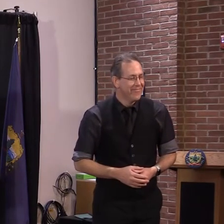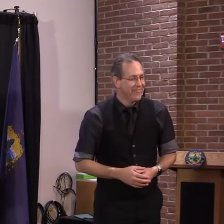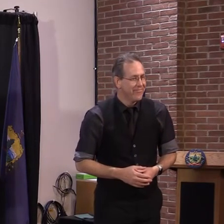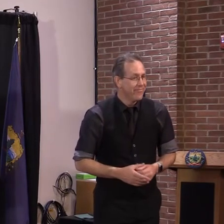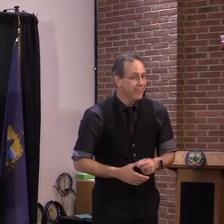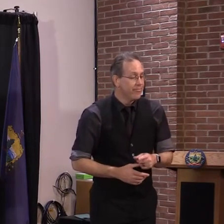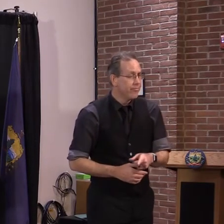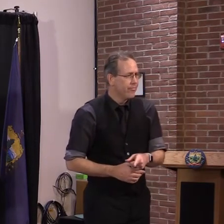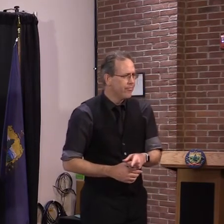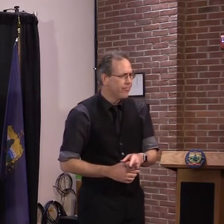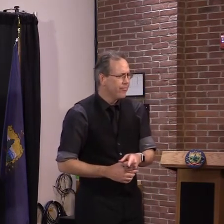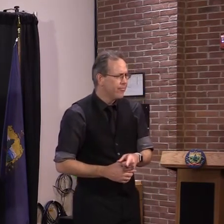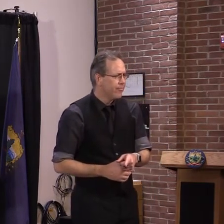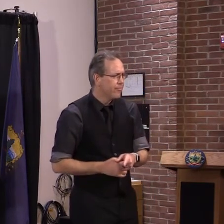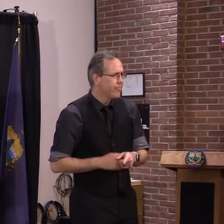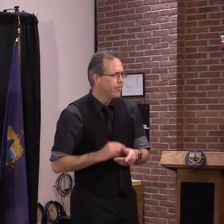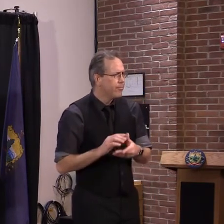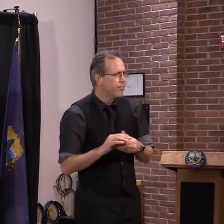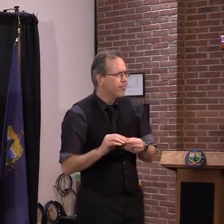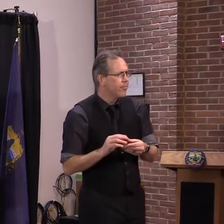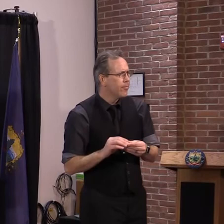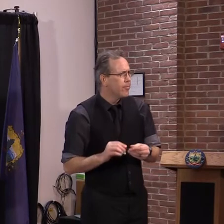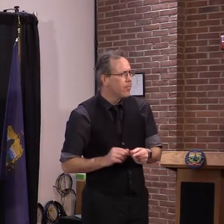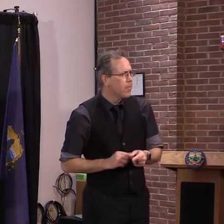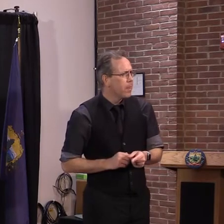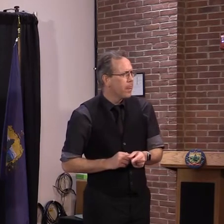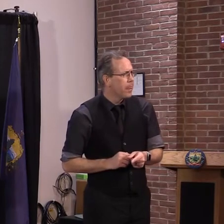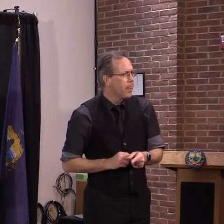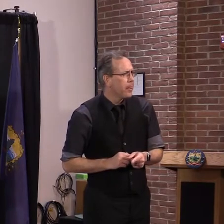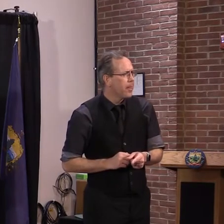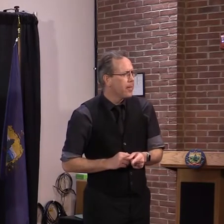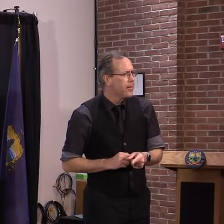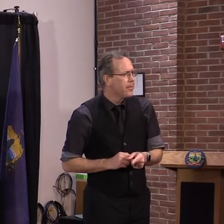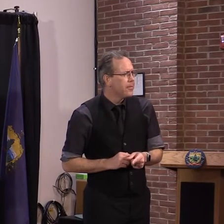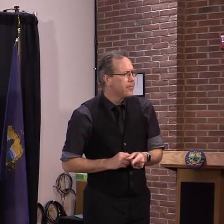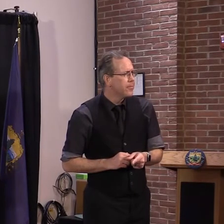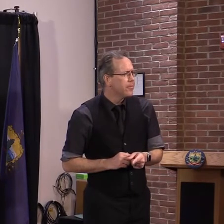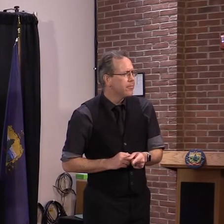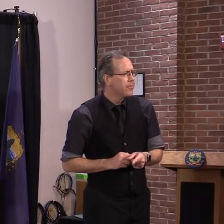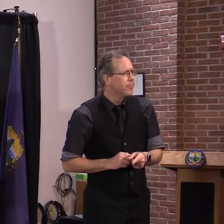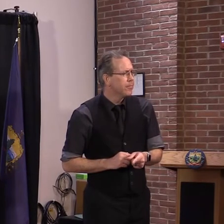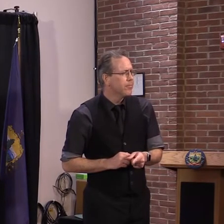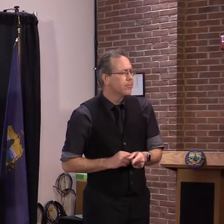All right, Ann Wallace Allen. Yep, so Mike, True North Reports.